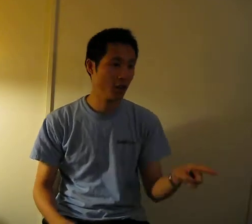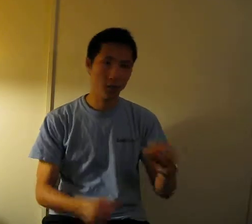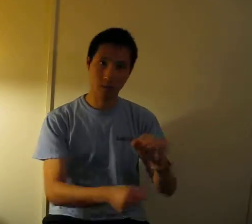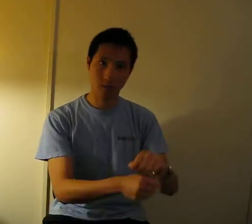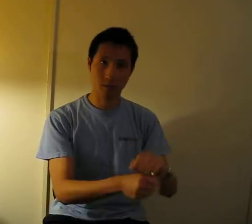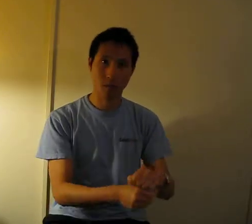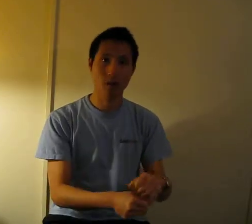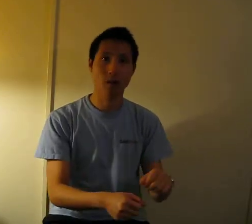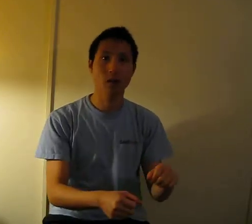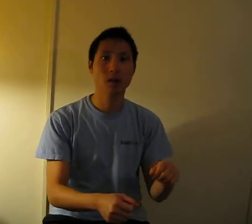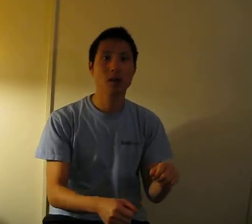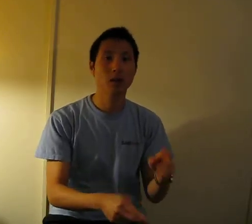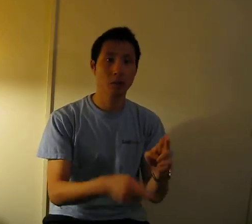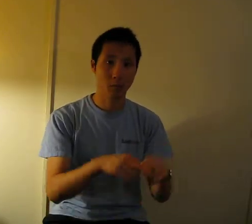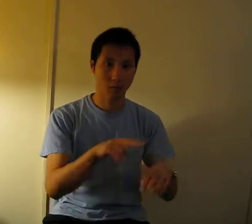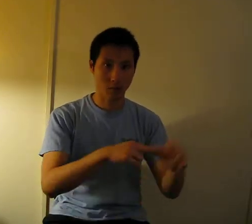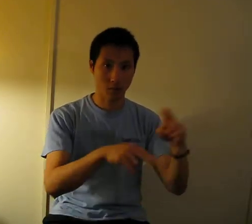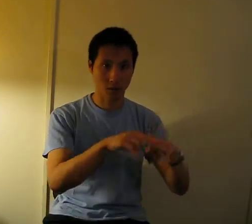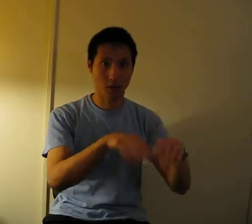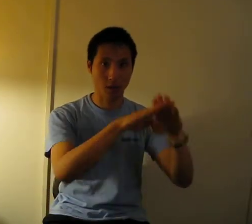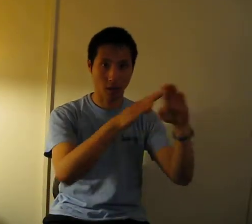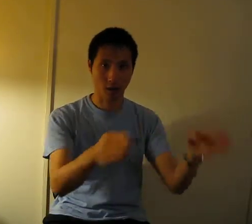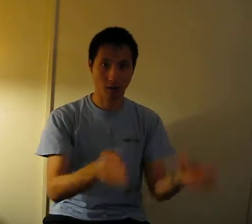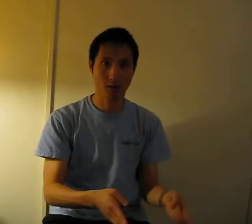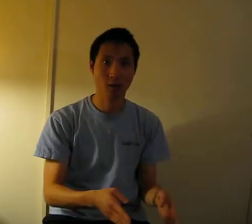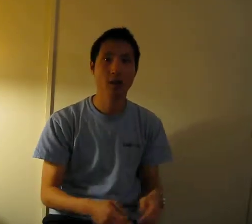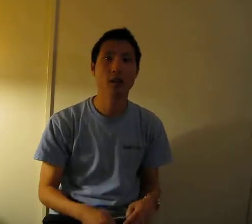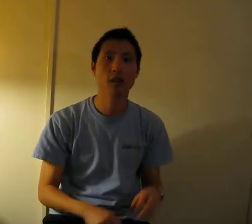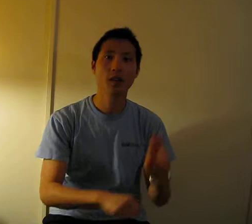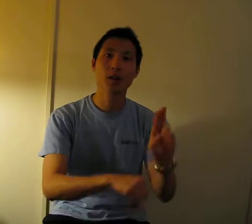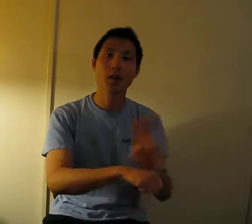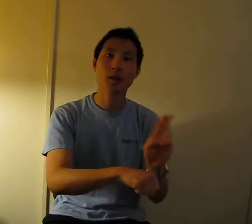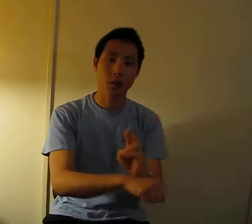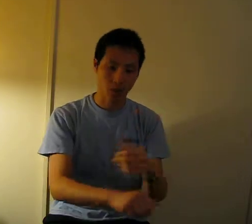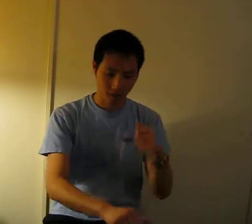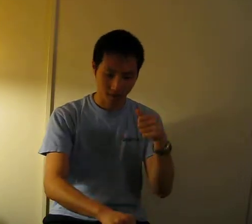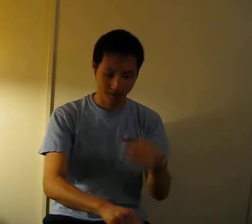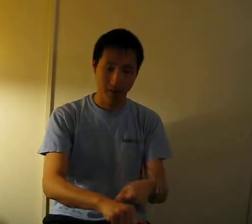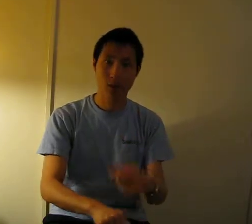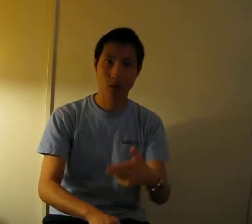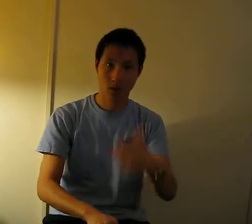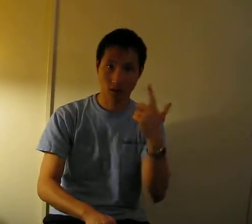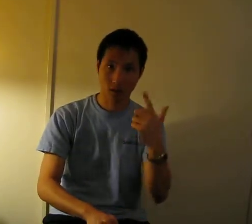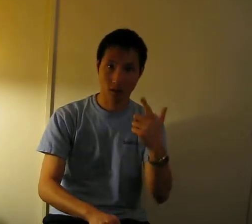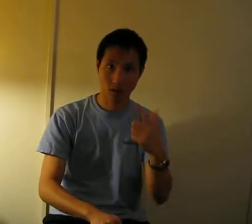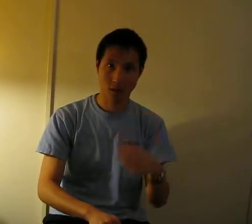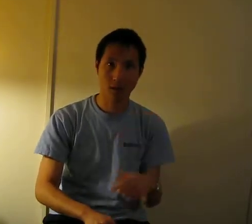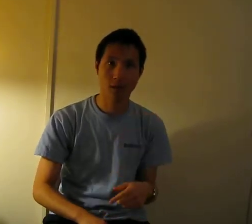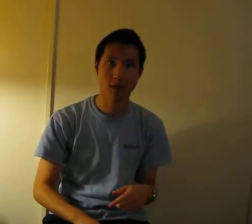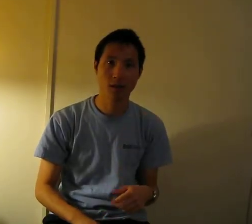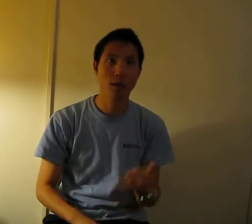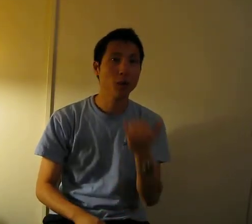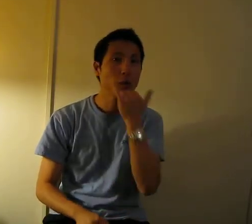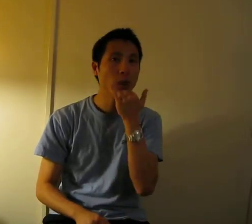So he was building doing a construction thing, and he was using a nail gun.